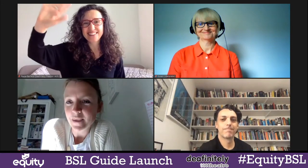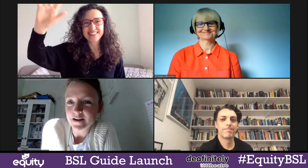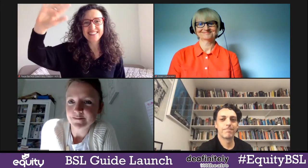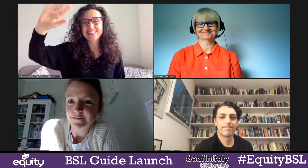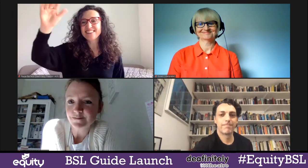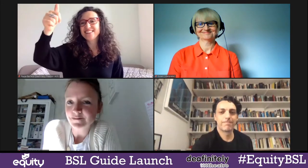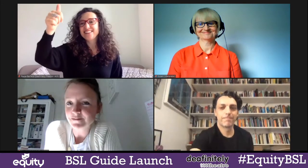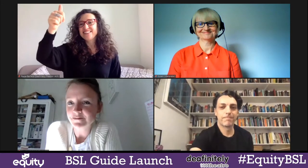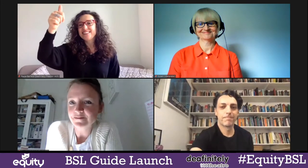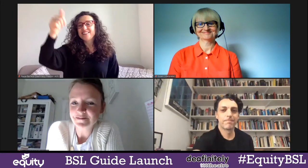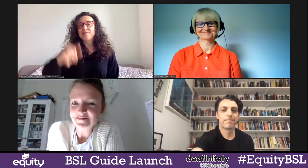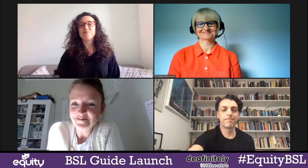discussion.